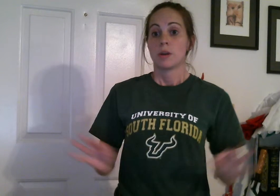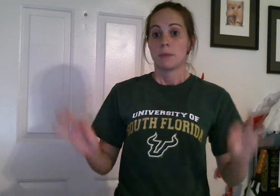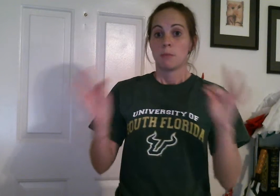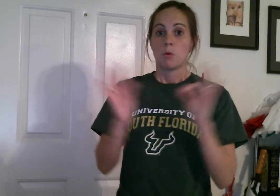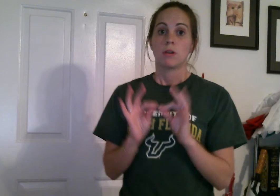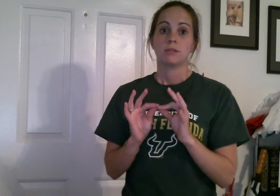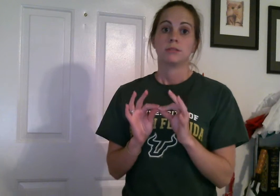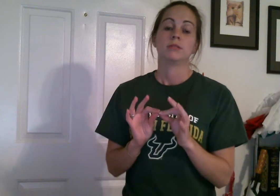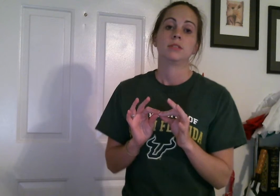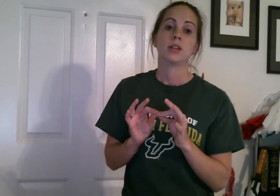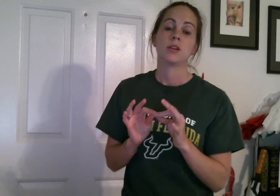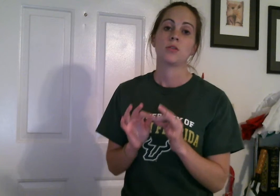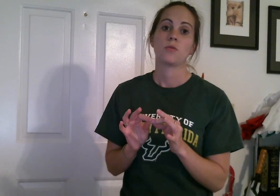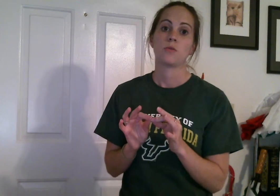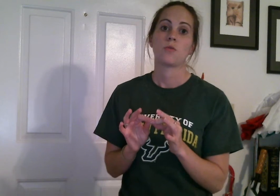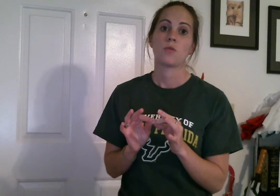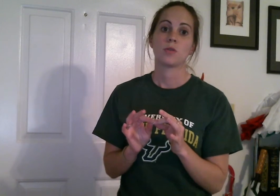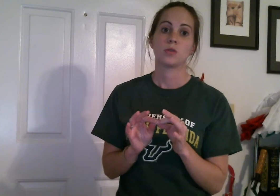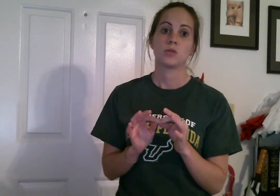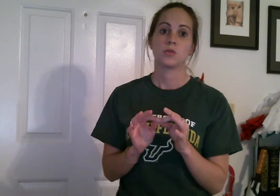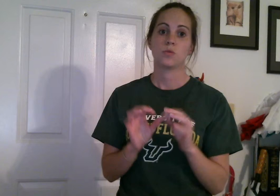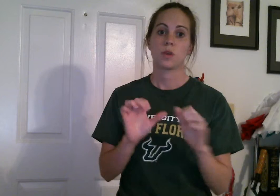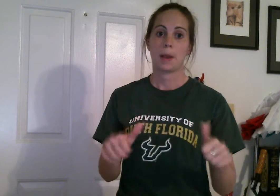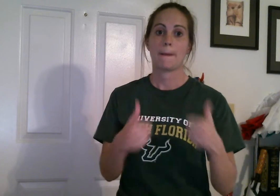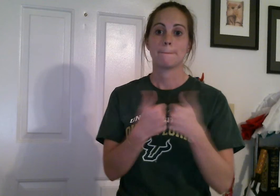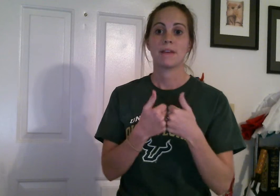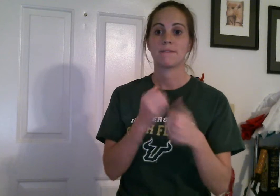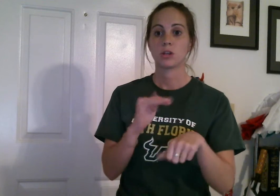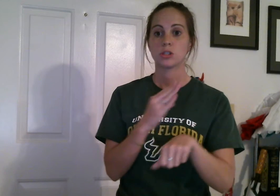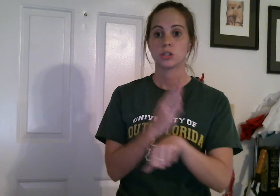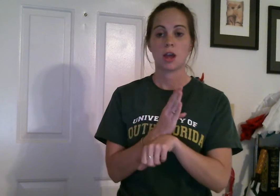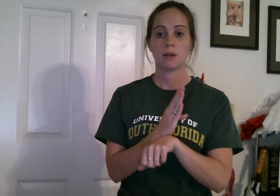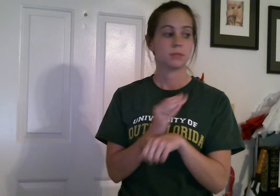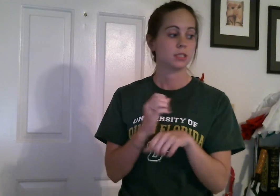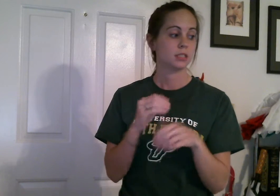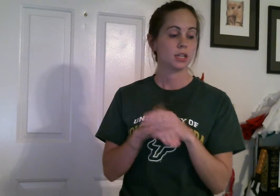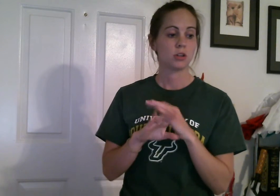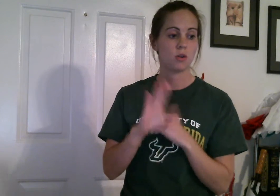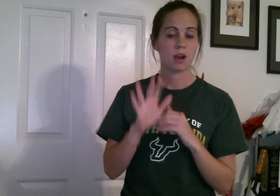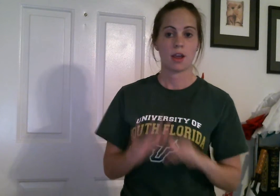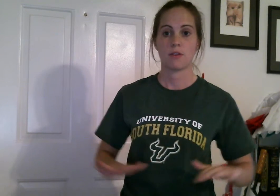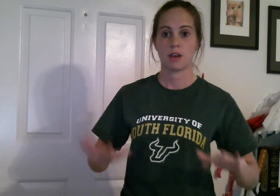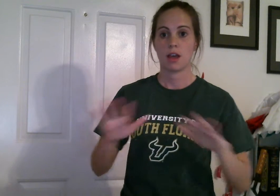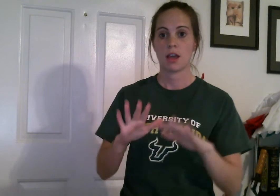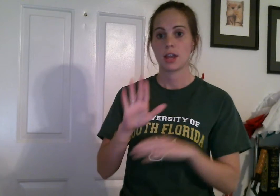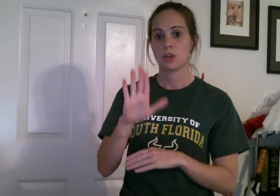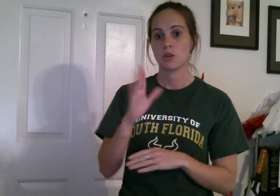order to compete for jobs in your area in the HM department, and many are posted in